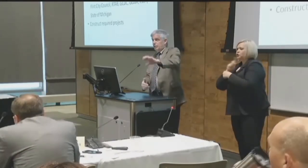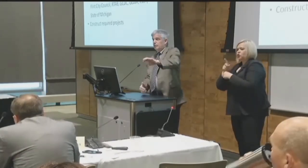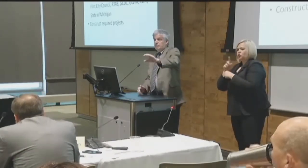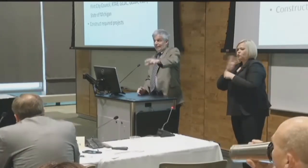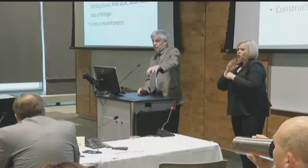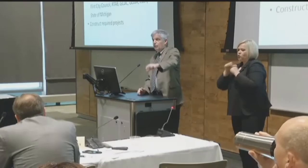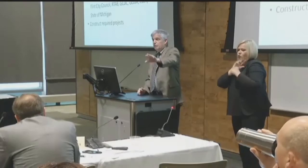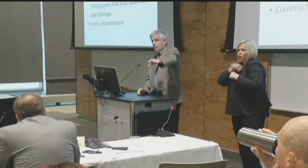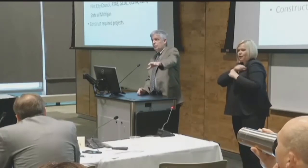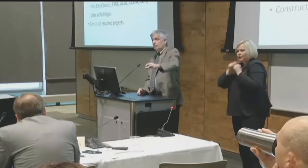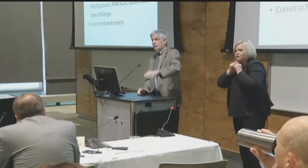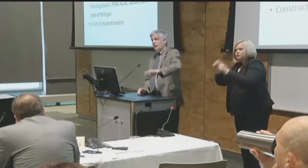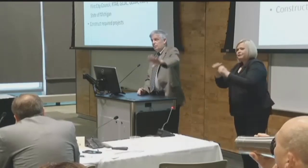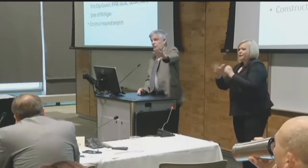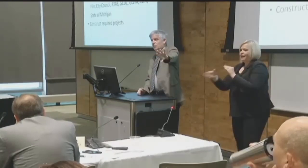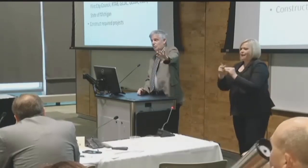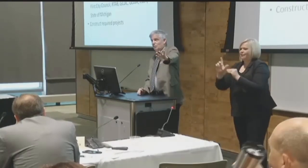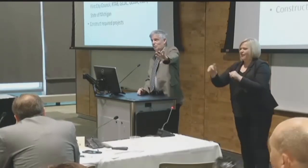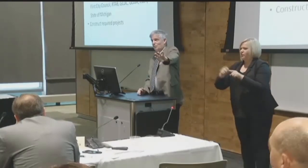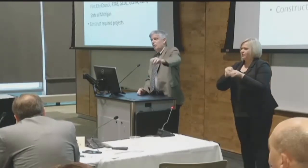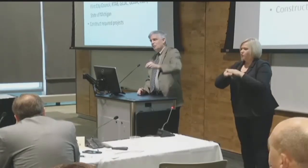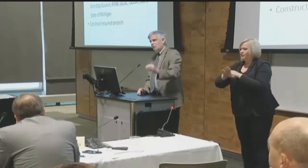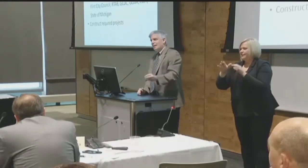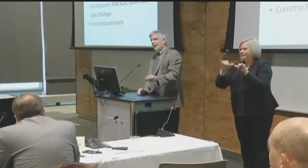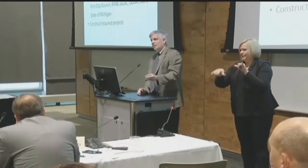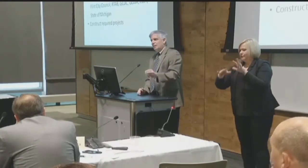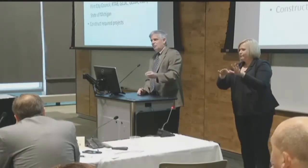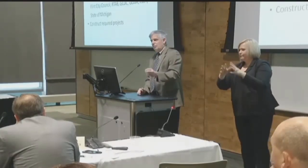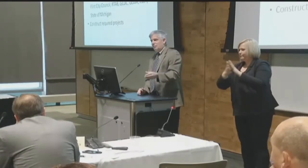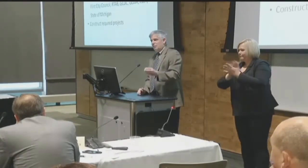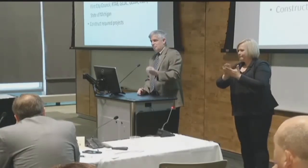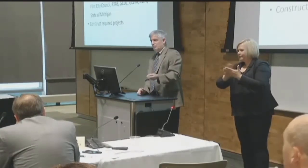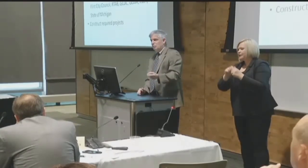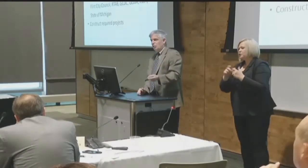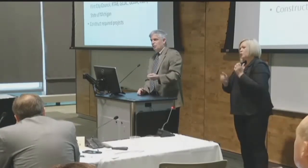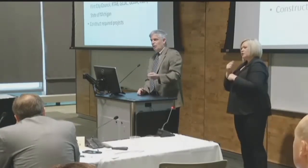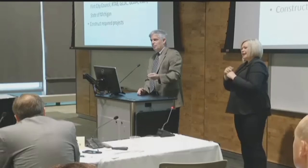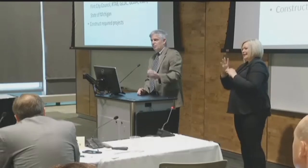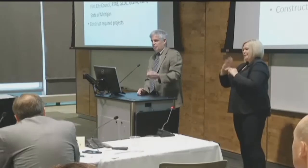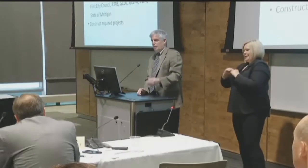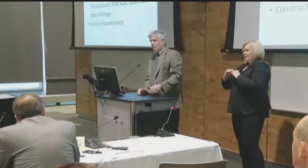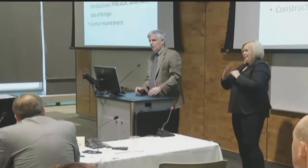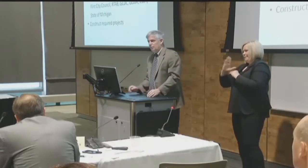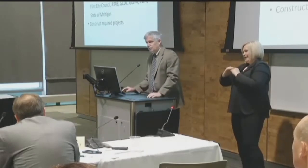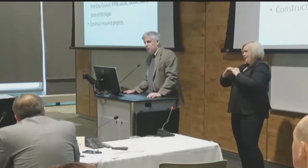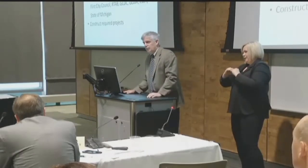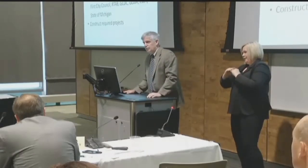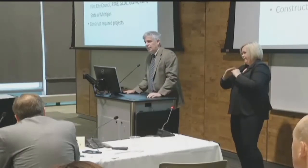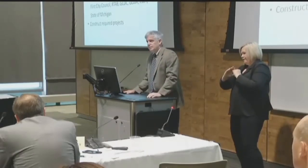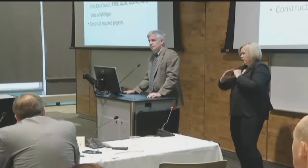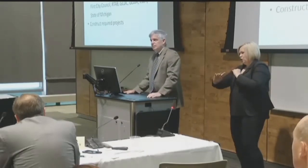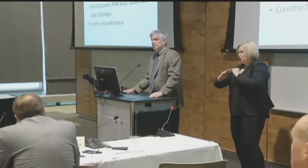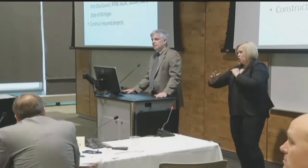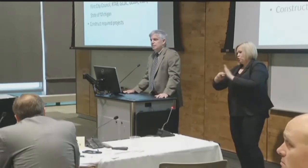then we may add chlorine to it or something as it goes into the system. So a lot of that is basically minimum flow requirements and some operating costs associated